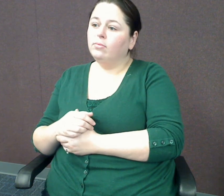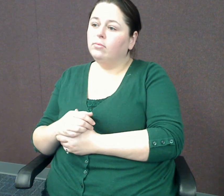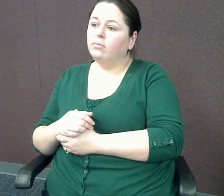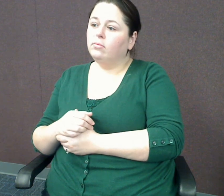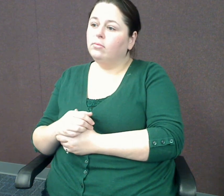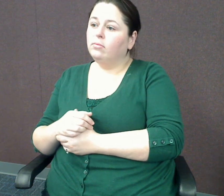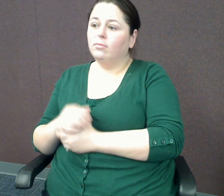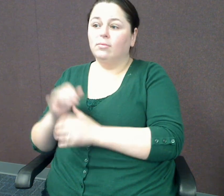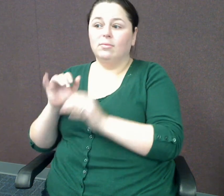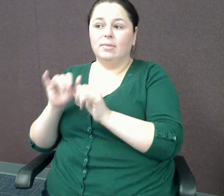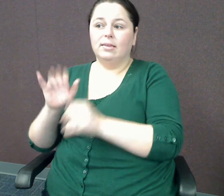Still your shirt.